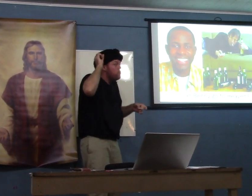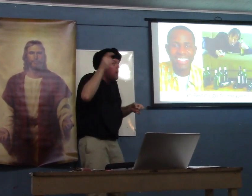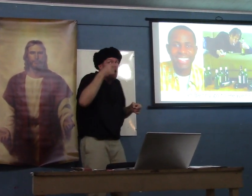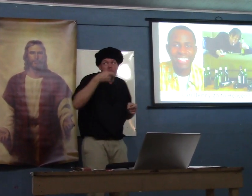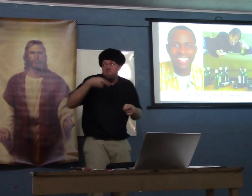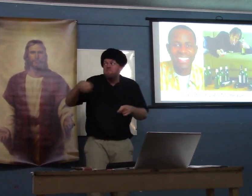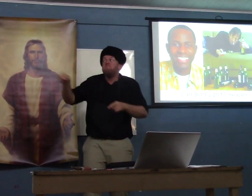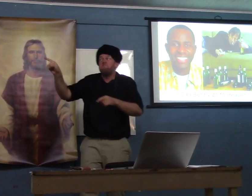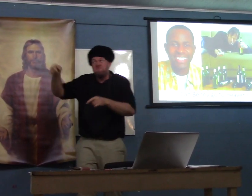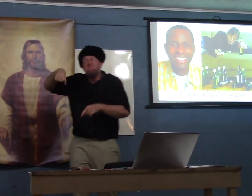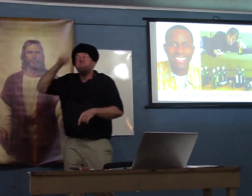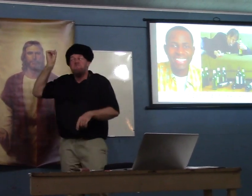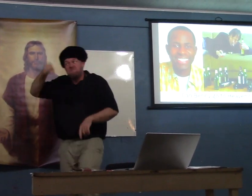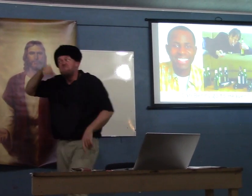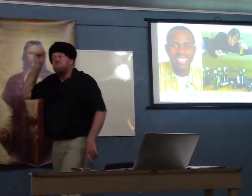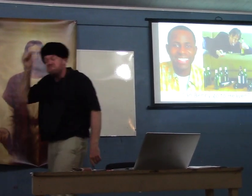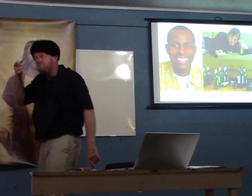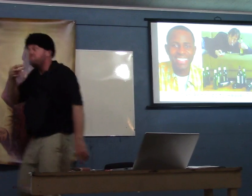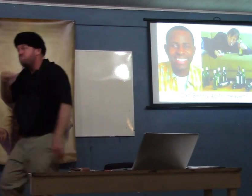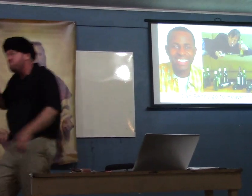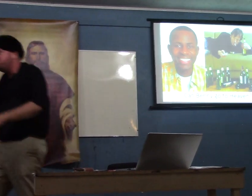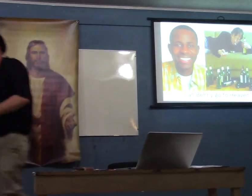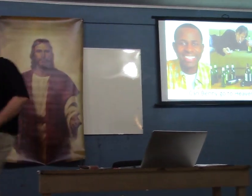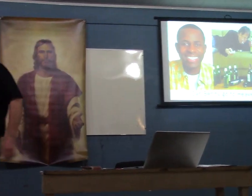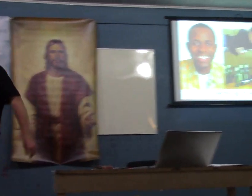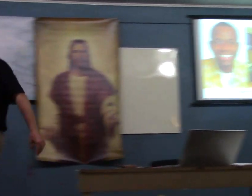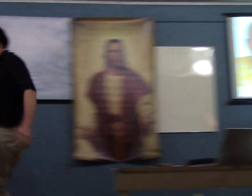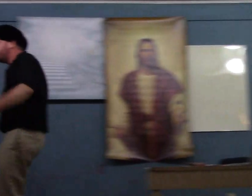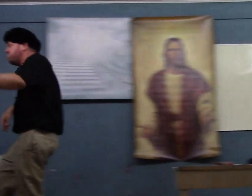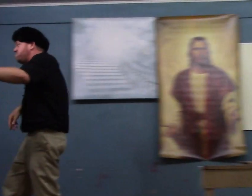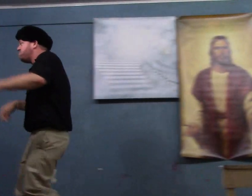But I remember, he got a haircut. He has a nice, good haircut.